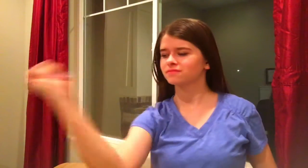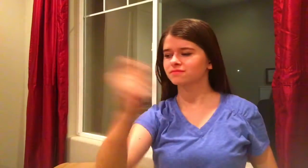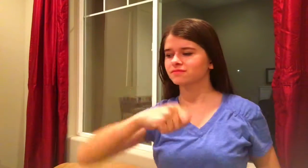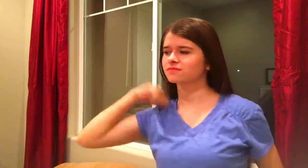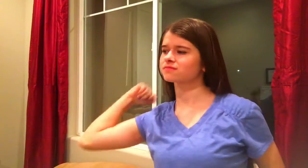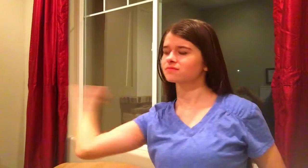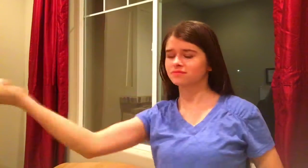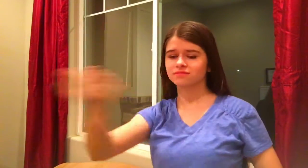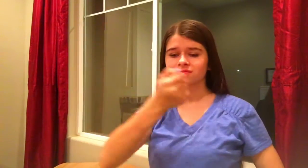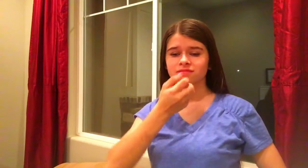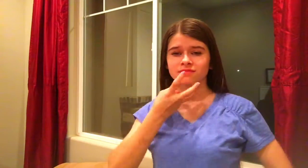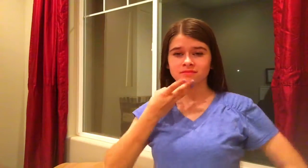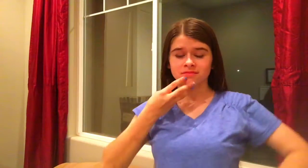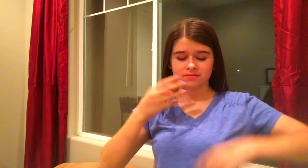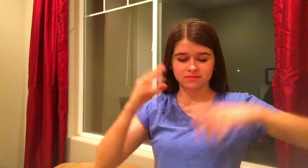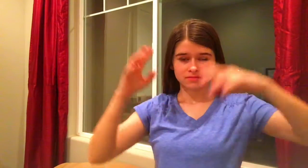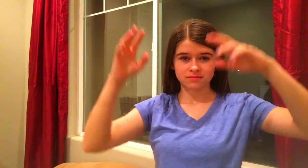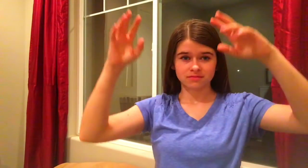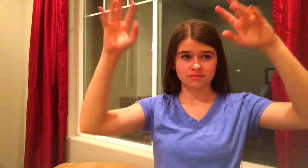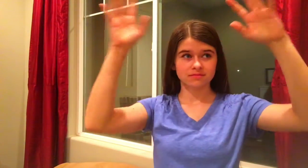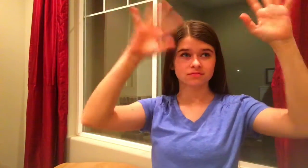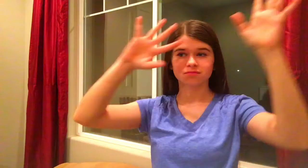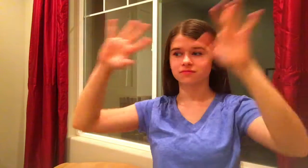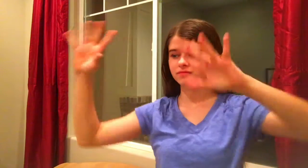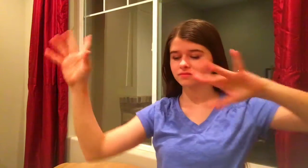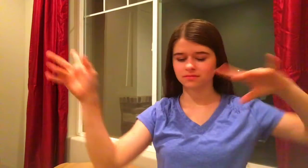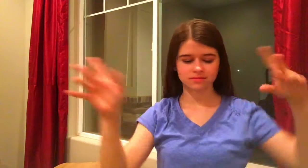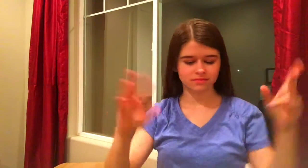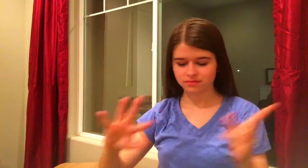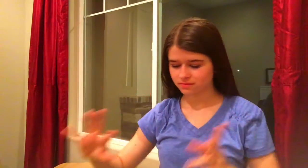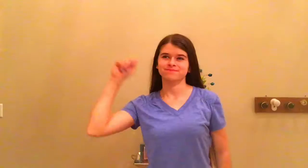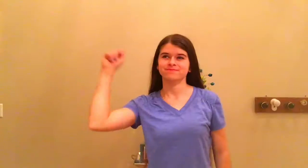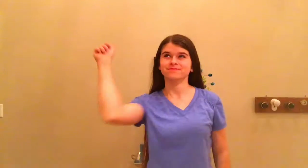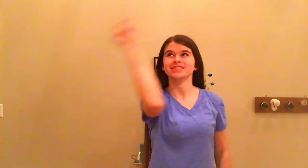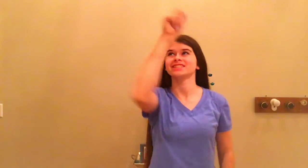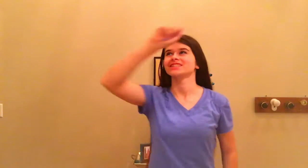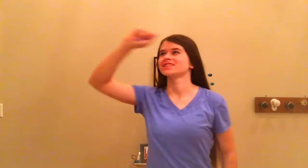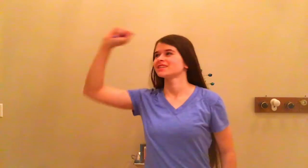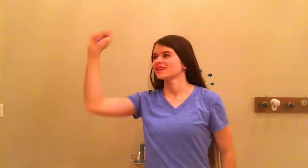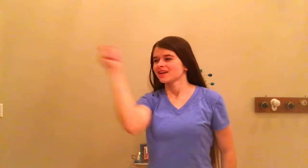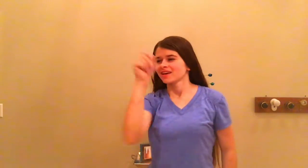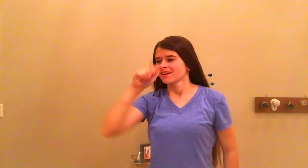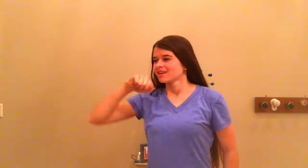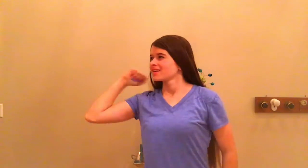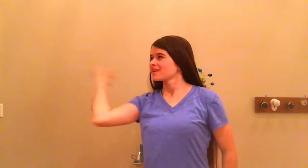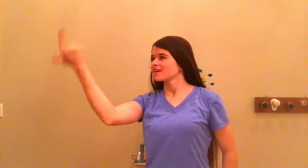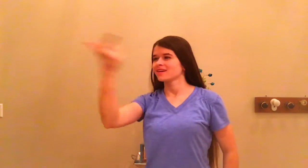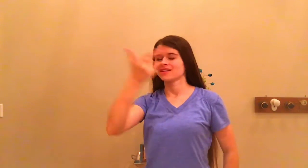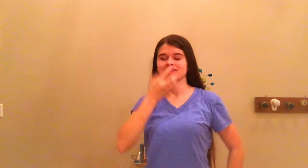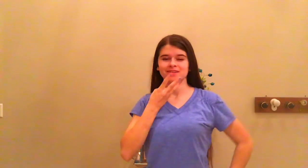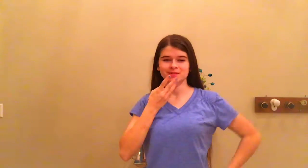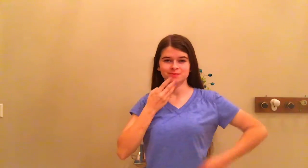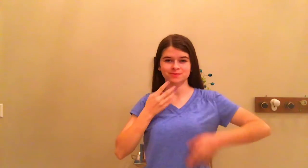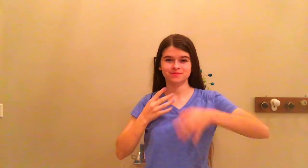with all the colors of the wind Can you paint with all the colors